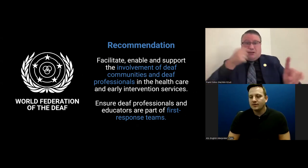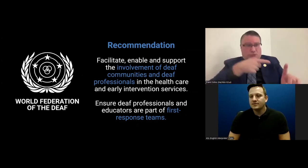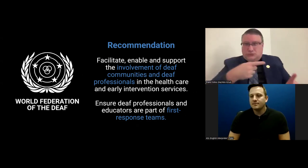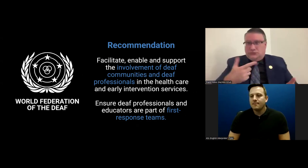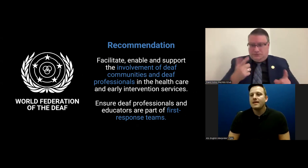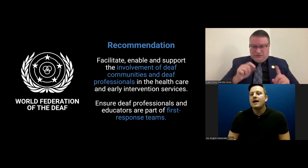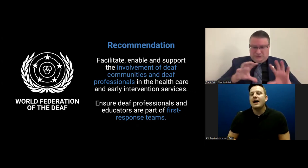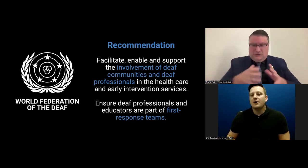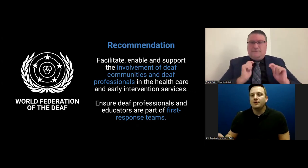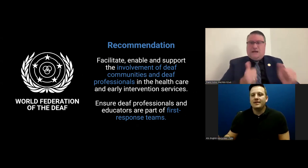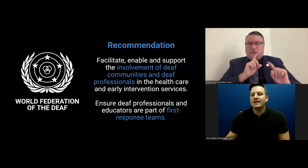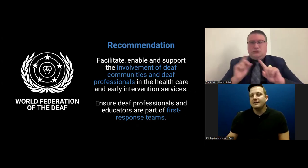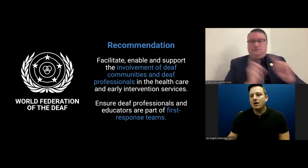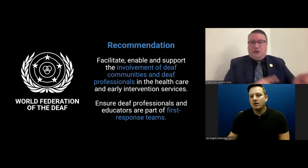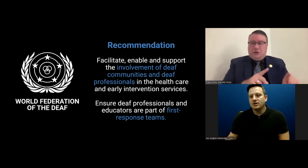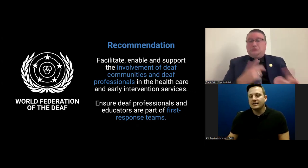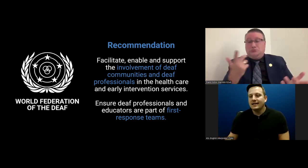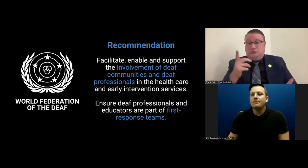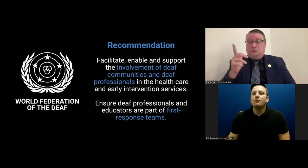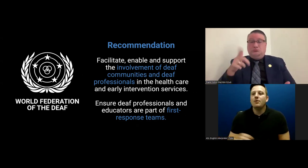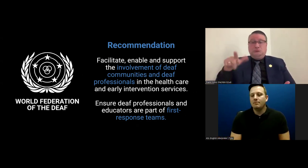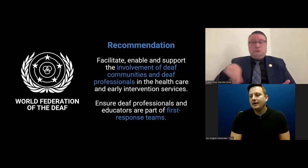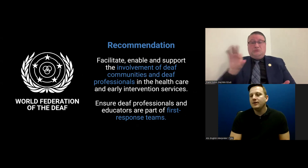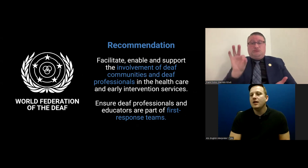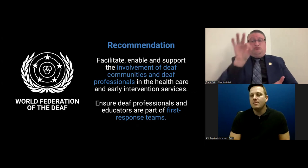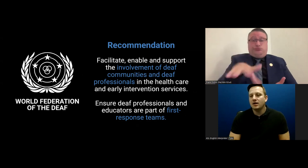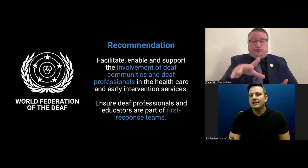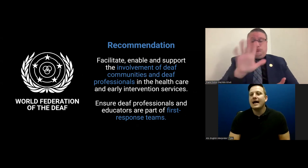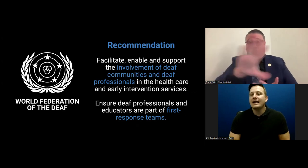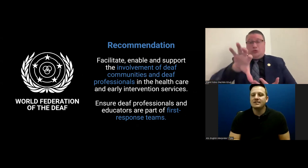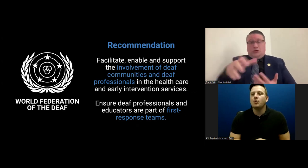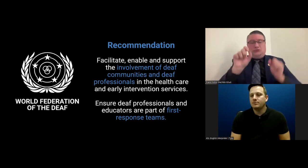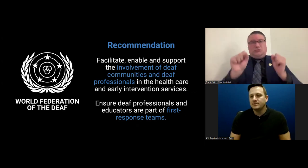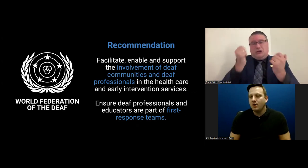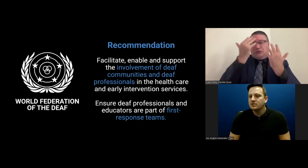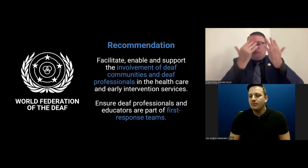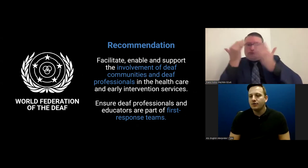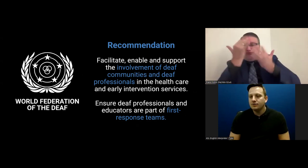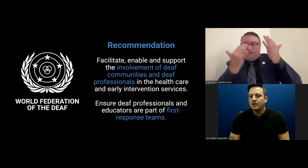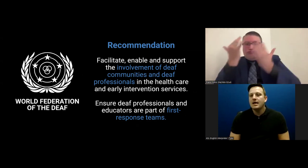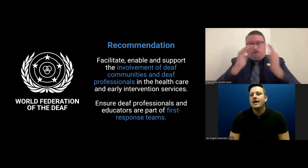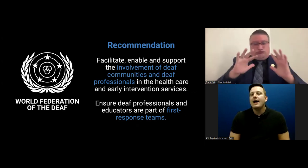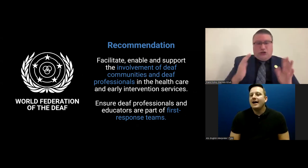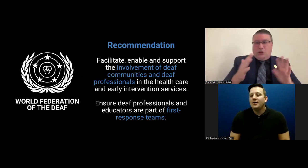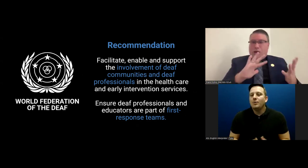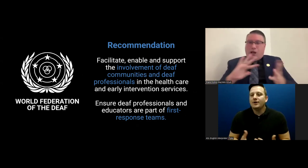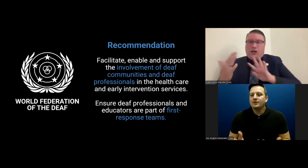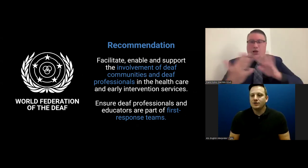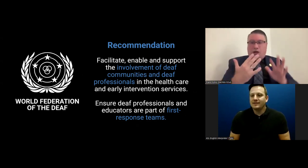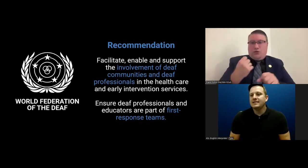wars. That kind of model is already set up. We want to parallel a model like that as a quick response model where services